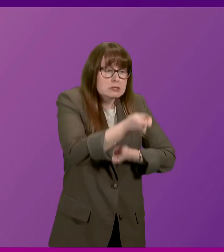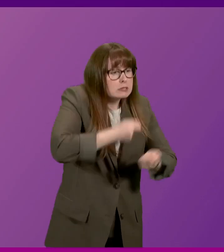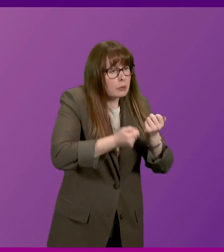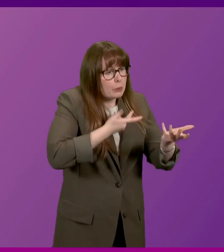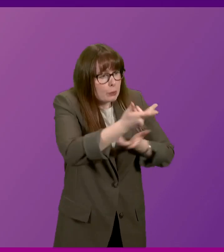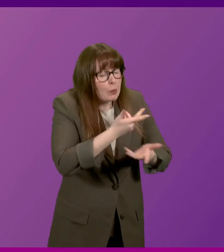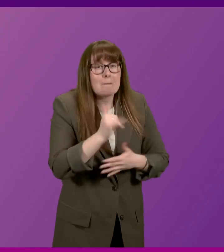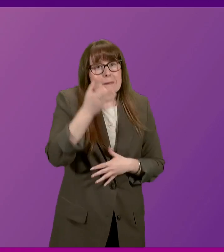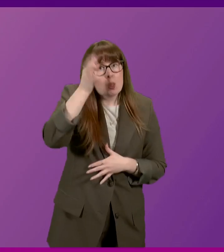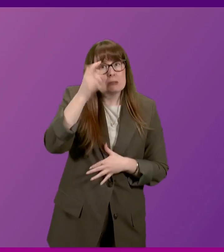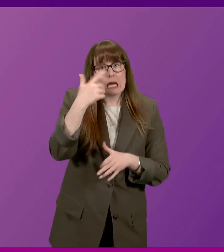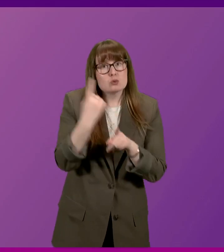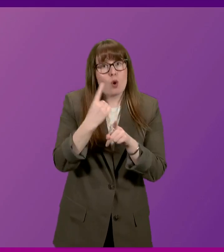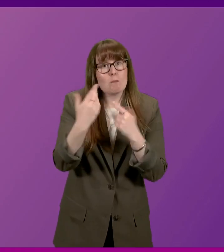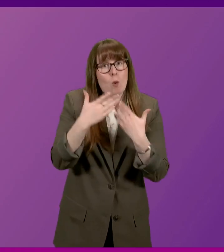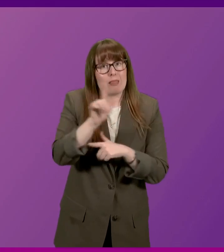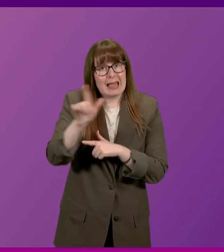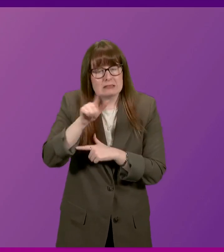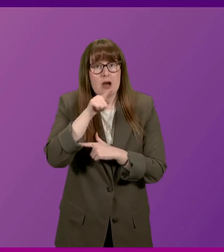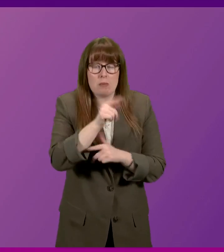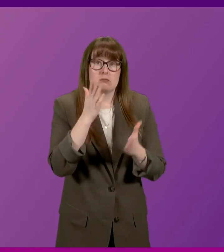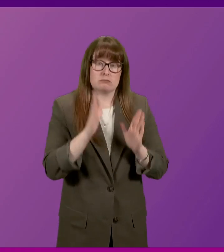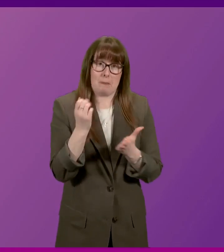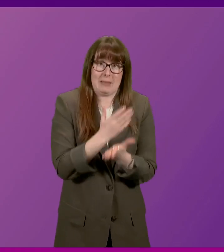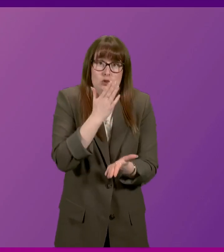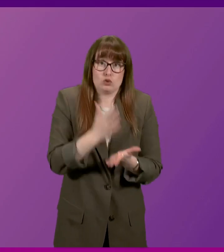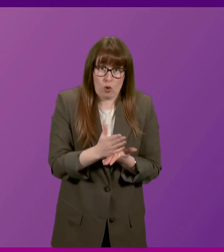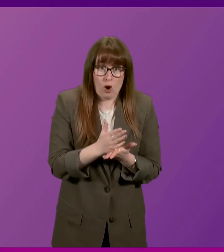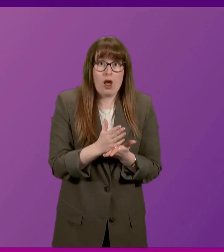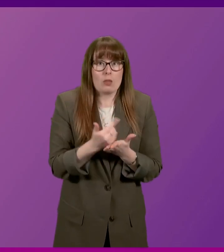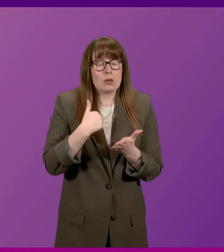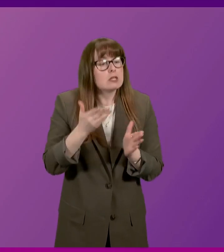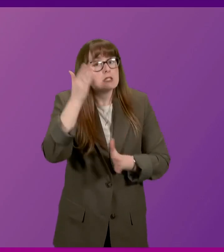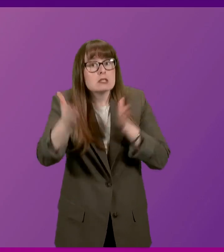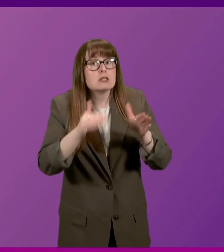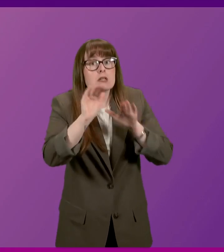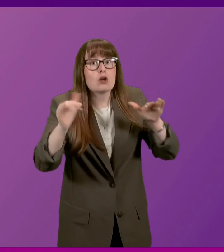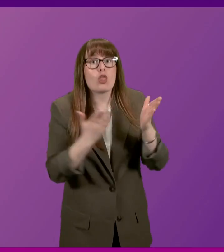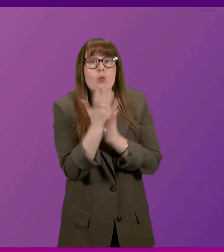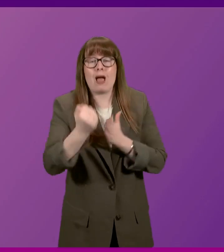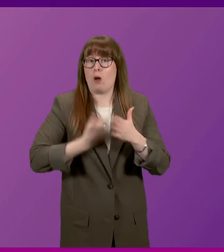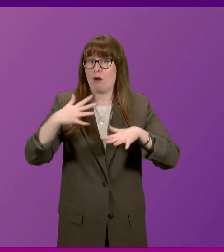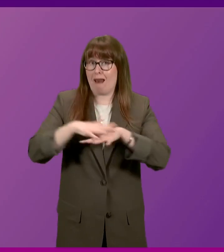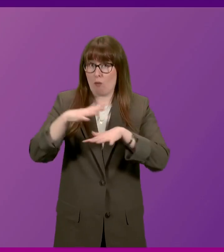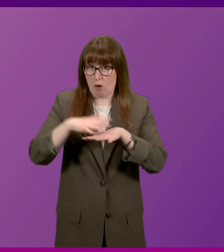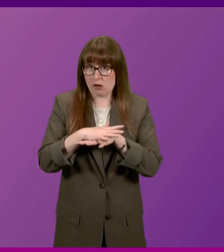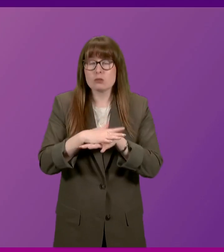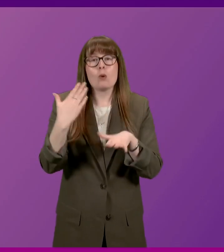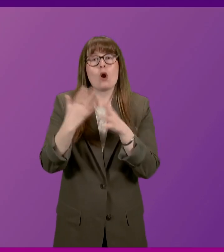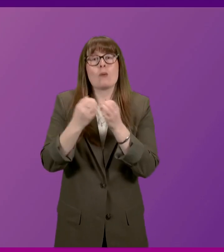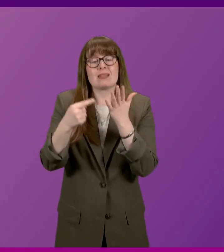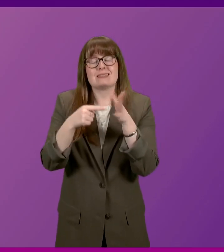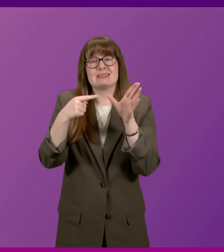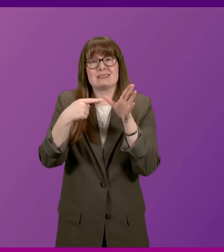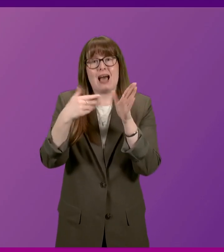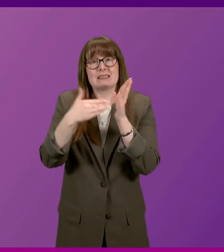maybe Lucy can talk a bit more about this in a moment, but we did make sure that we reached out through our networks by working with Tasnim, unfortunately,